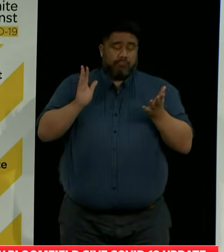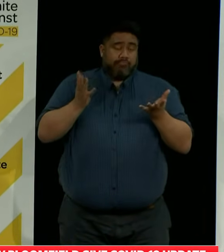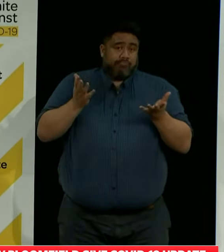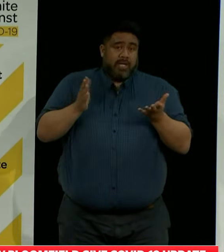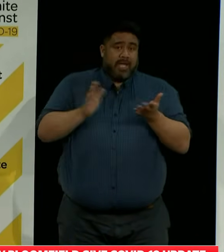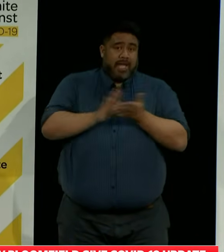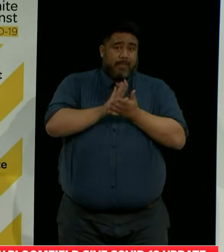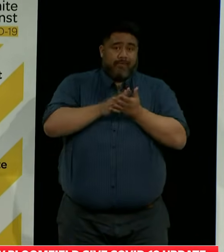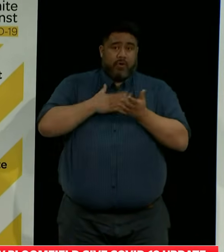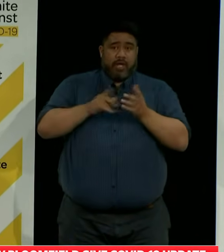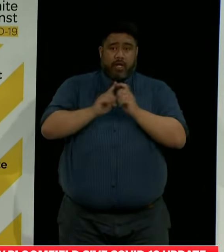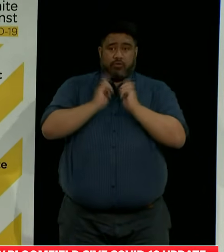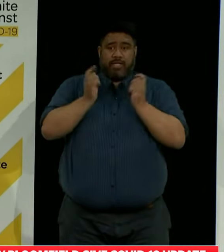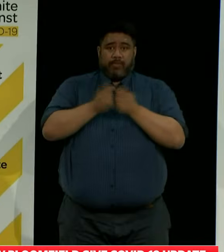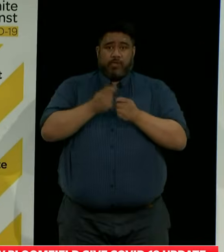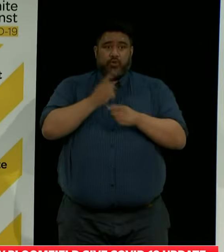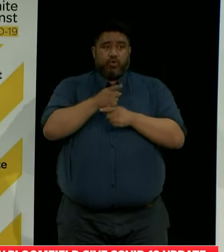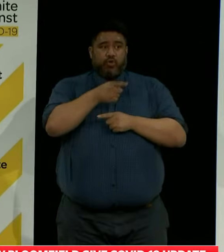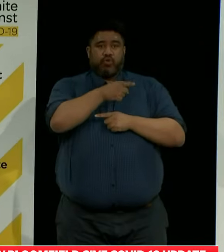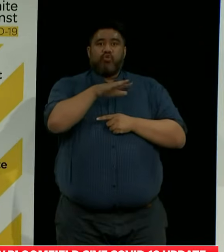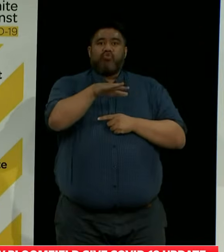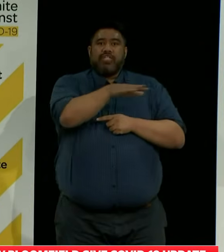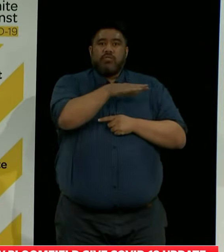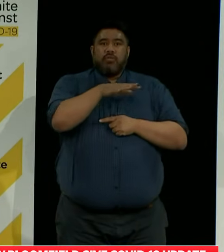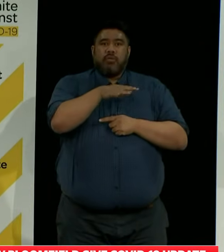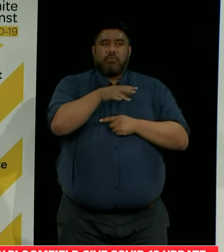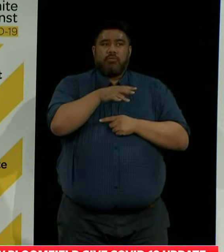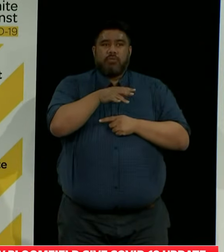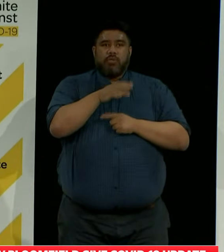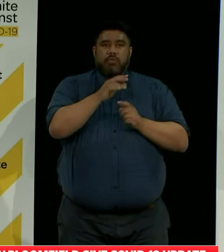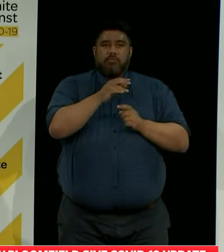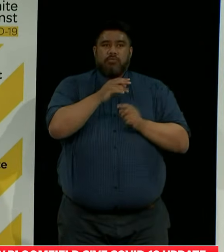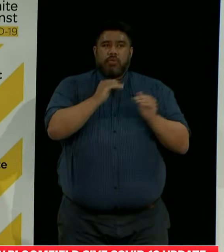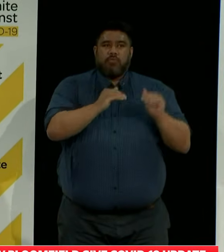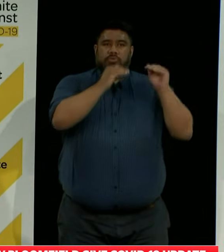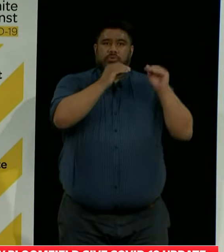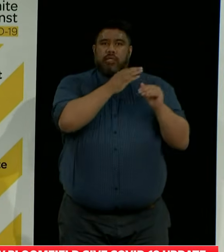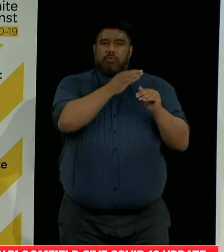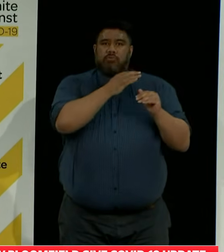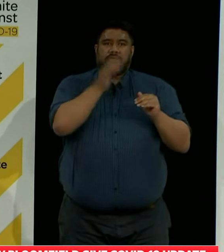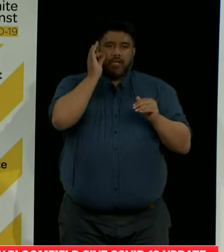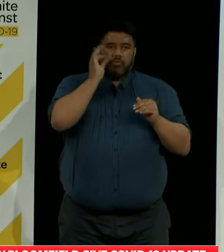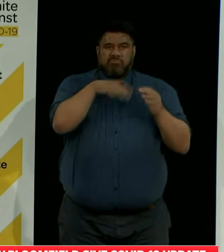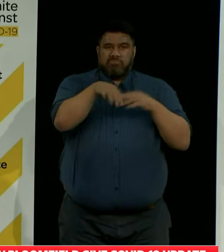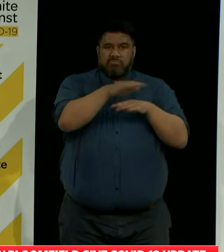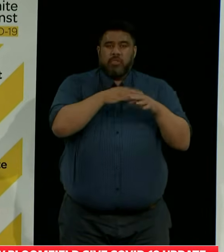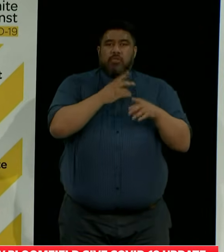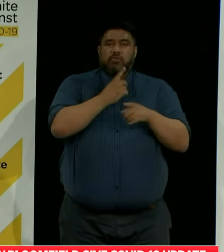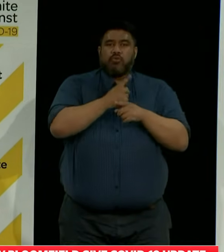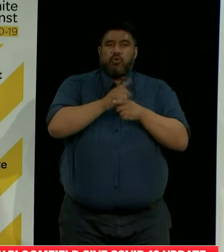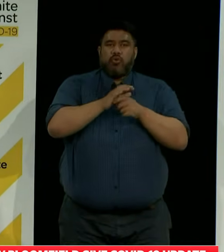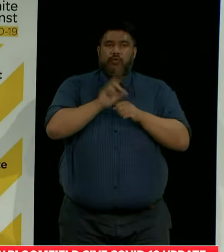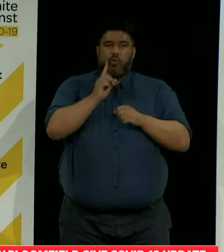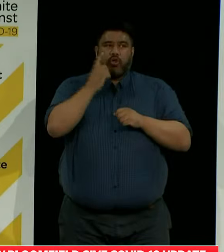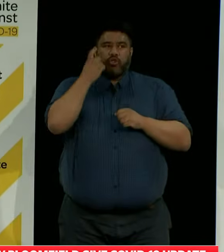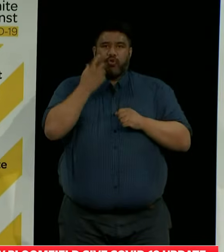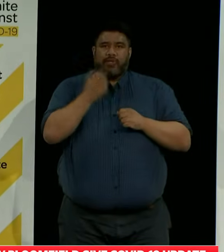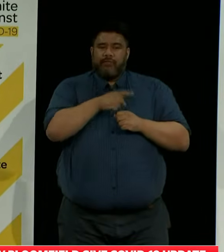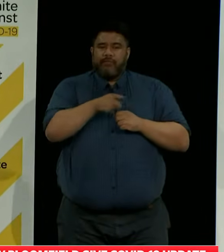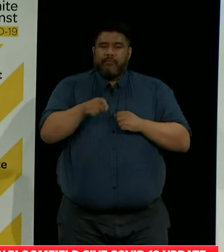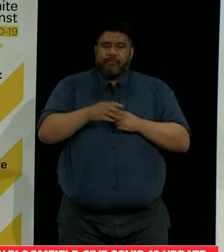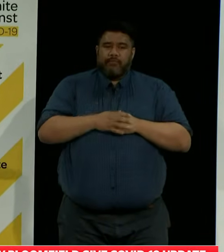have our team talk to regional officials, as we always do when we come to borders, to discuss the concerns that exist there.